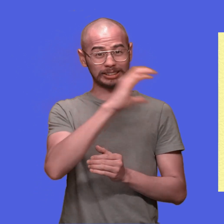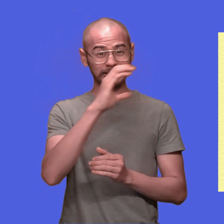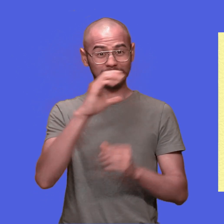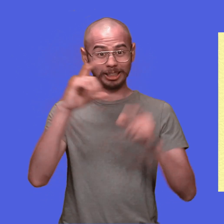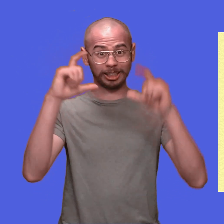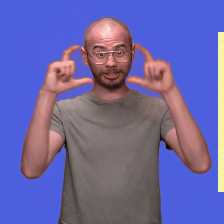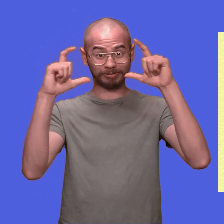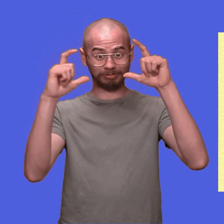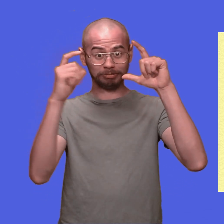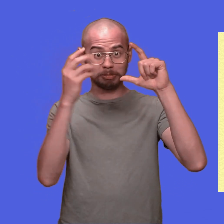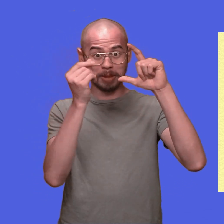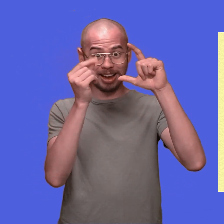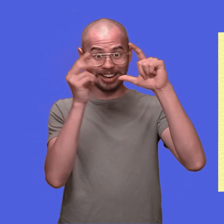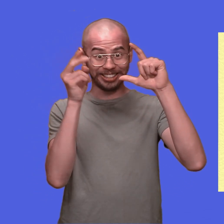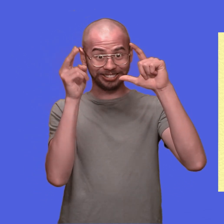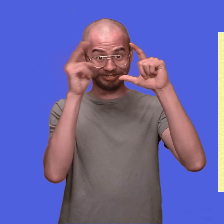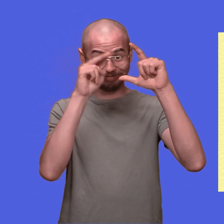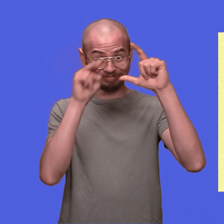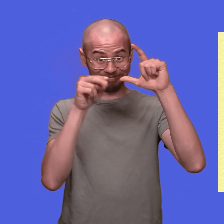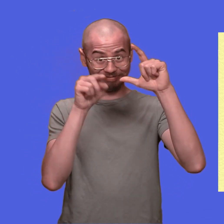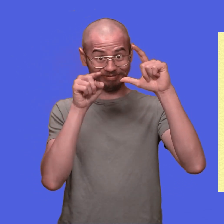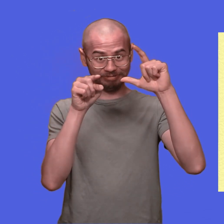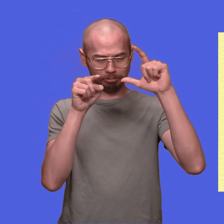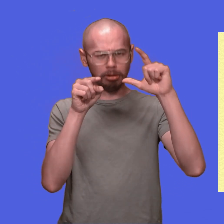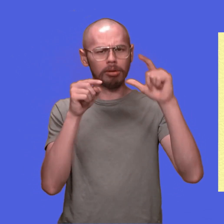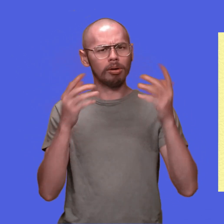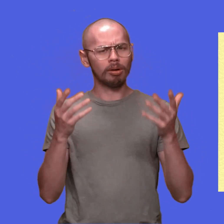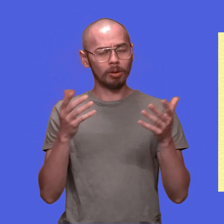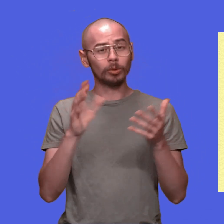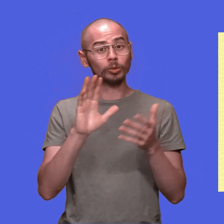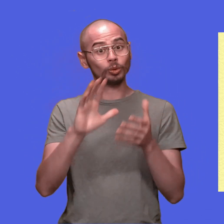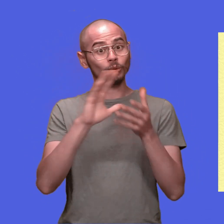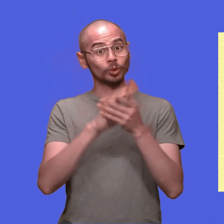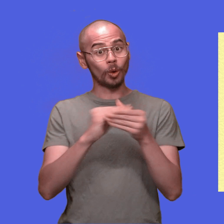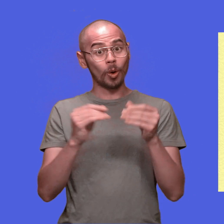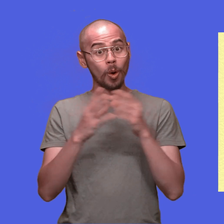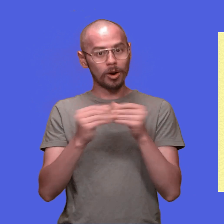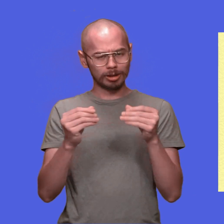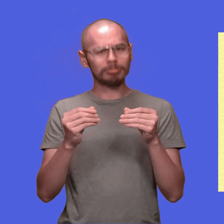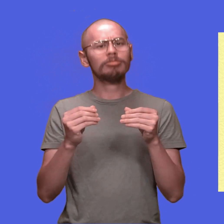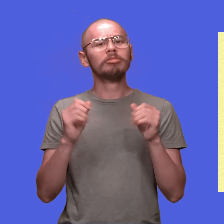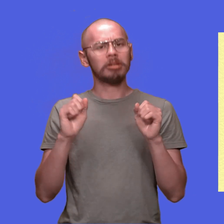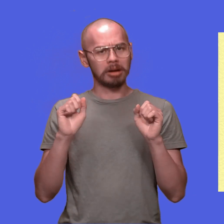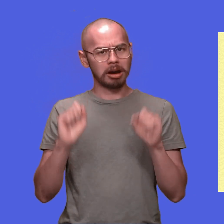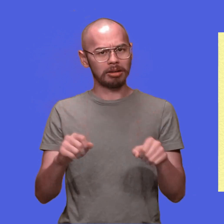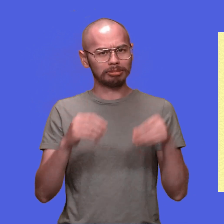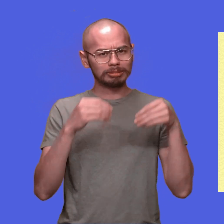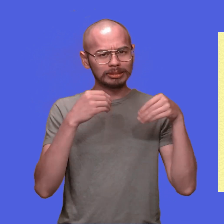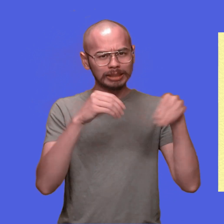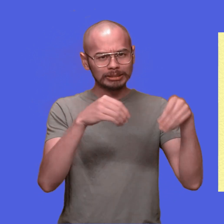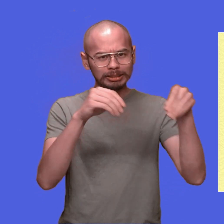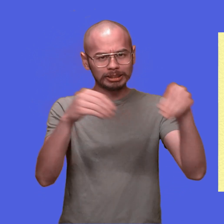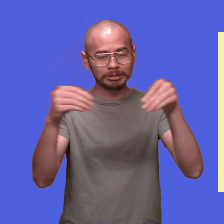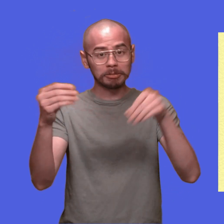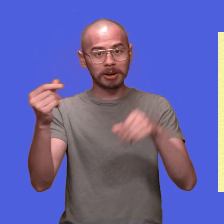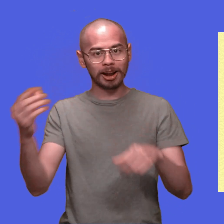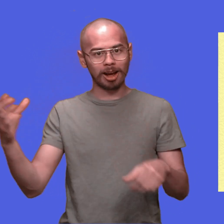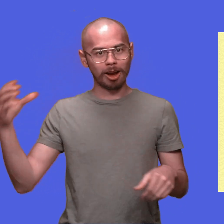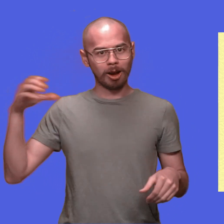Image 10. Commercial. This means there are no restrictions on selling a new story you create or selling a